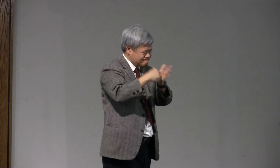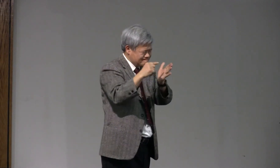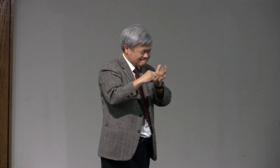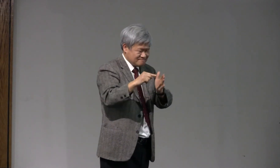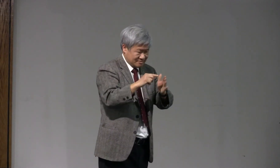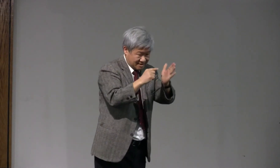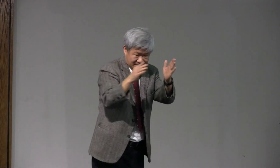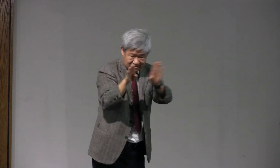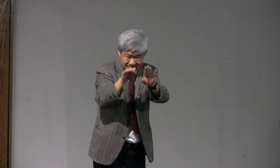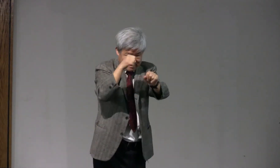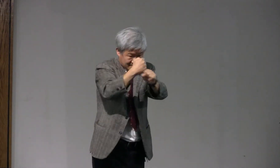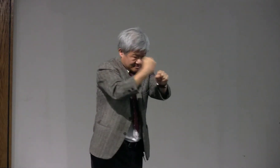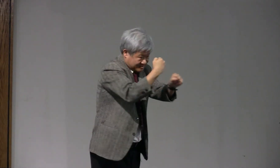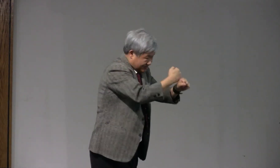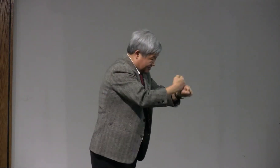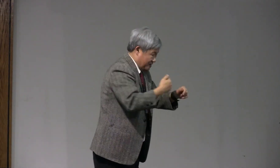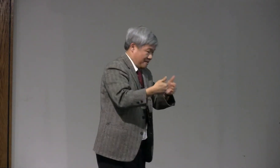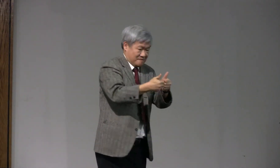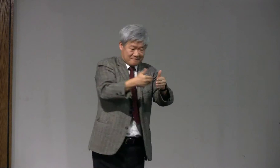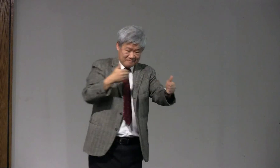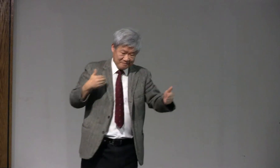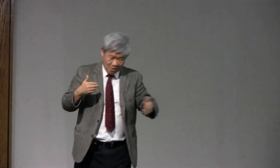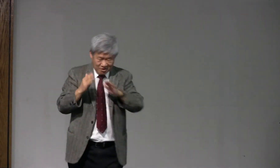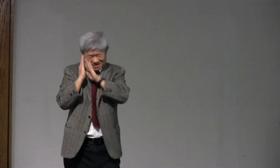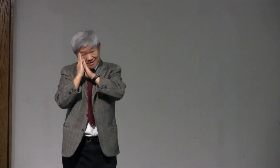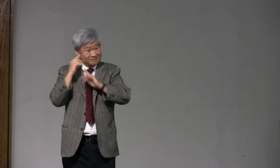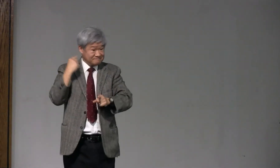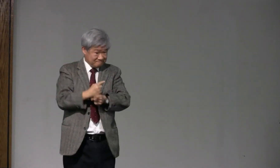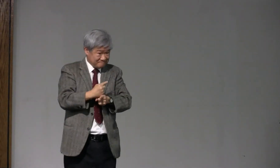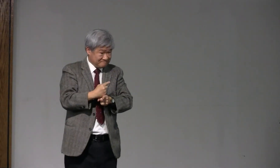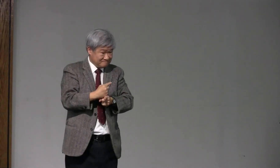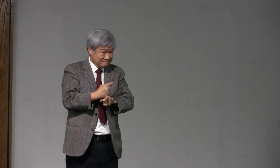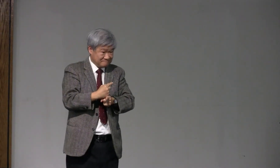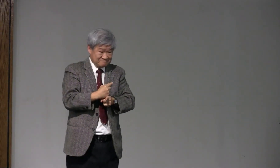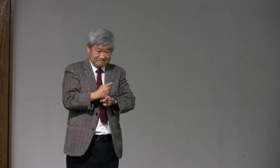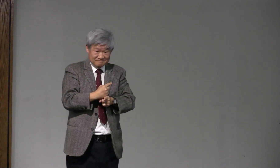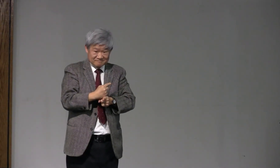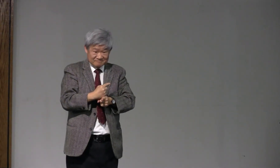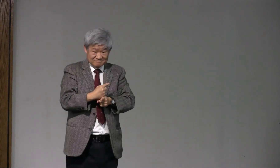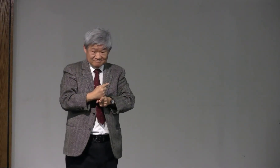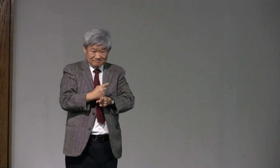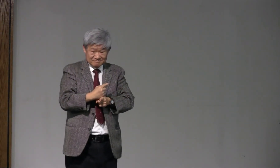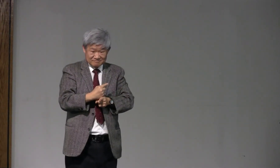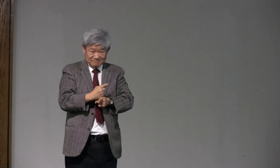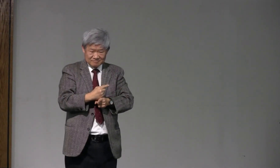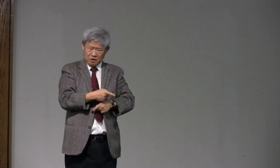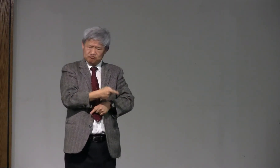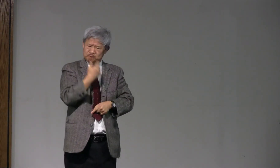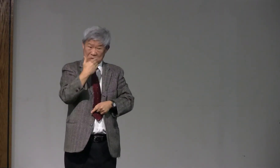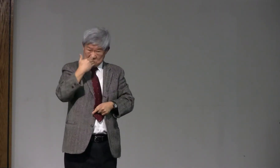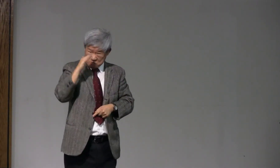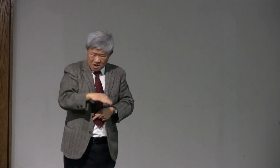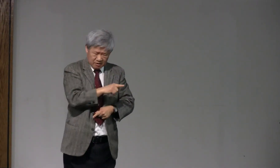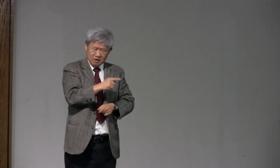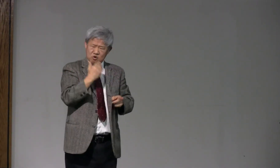And then go to sleep before they get up and go to work. Everybody has this routine, right? You've got to make sure that the doors are locked before you go to